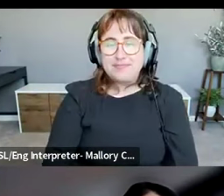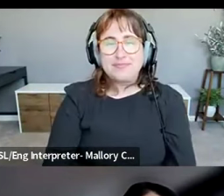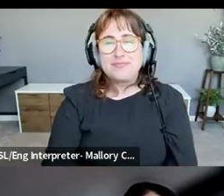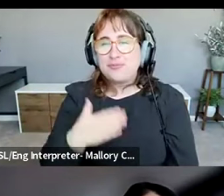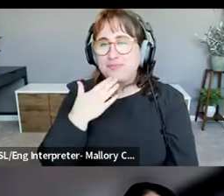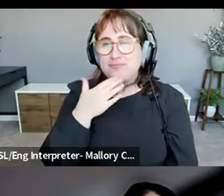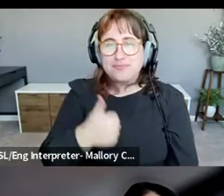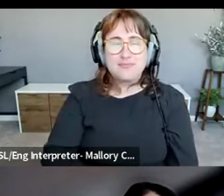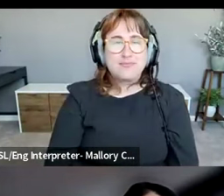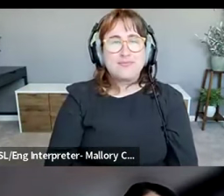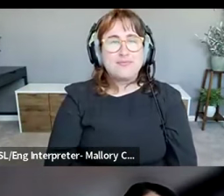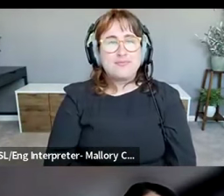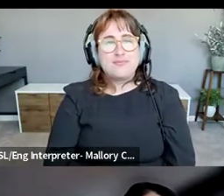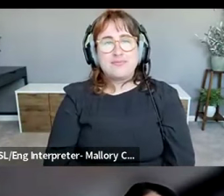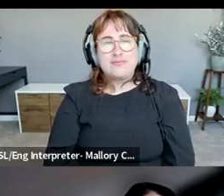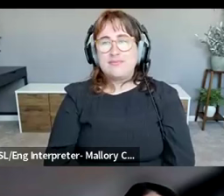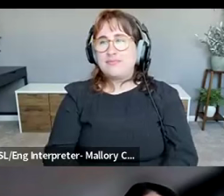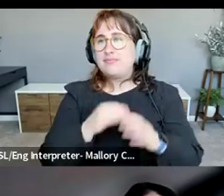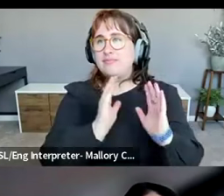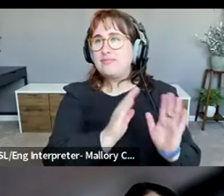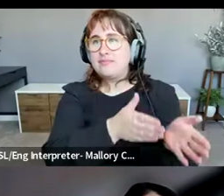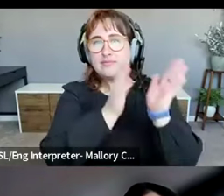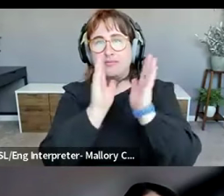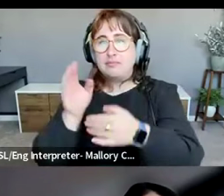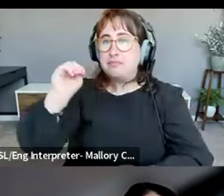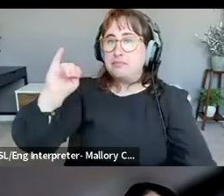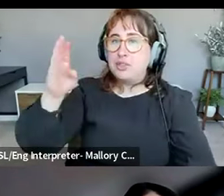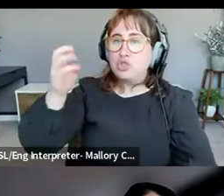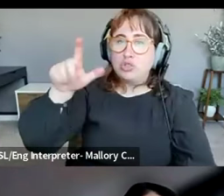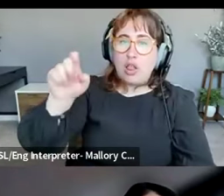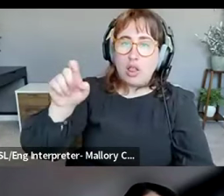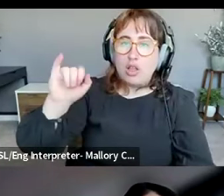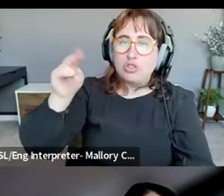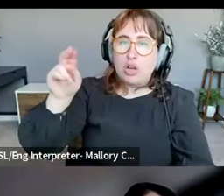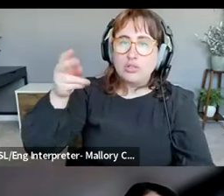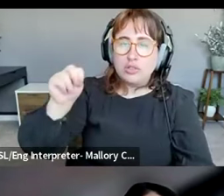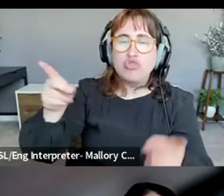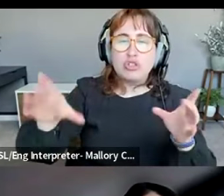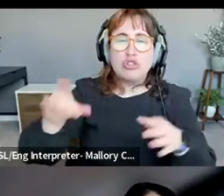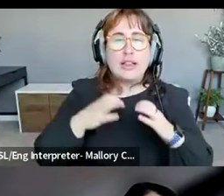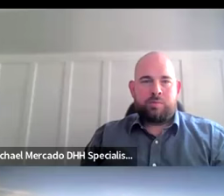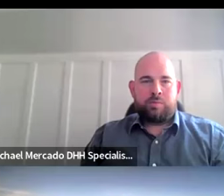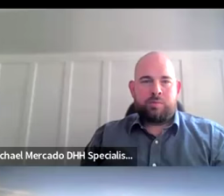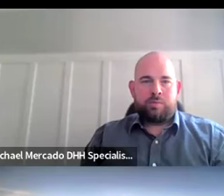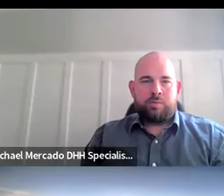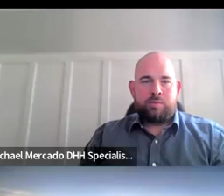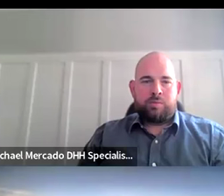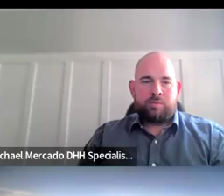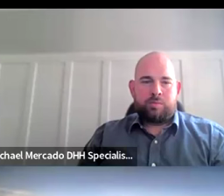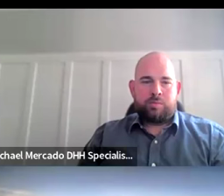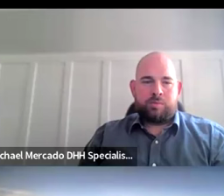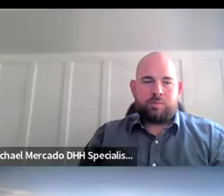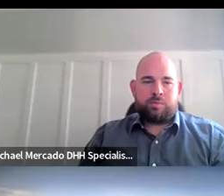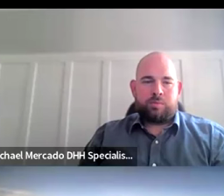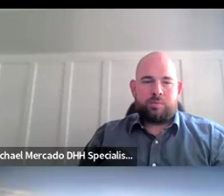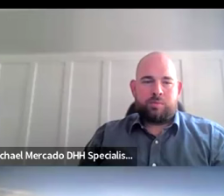Awesome. Thank you, Kaylee. Next up, Michelle Johnson, Director of Client Services. Hi, everyone. Good